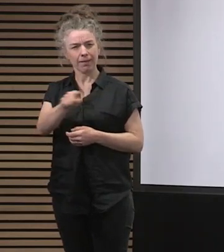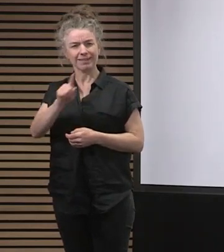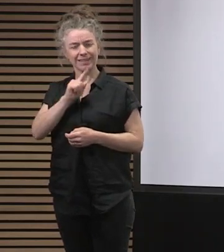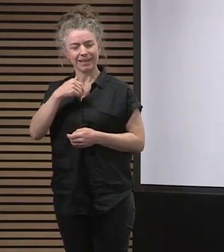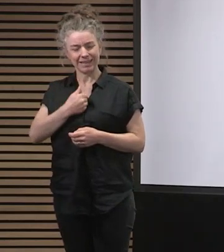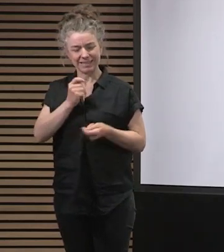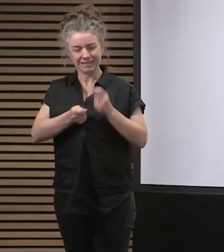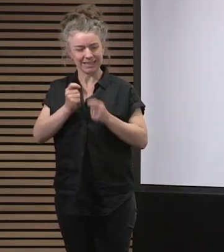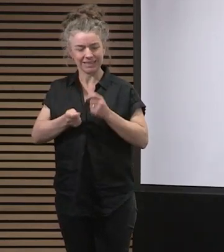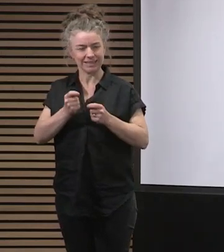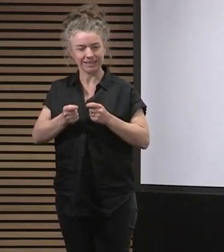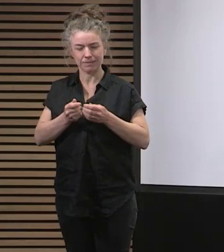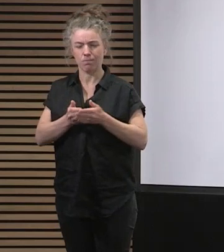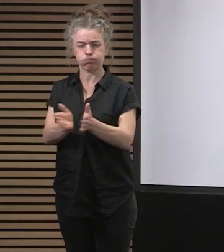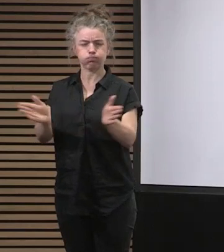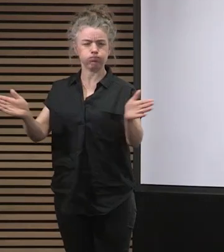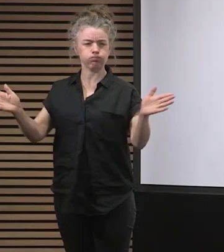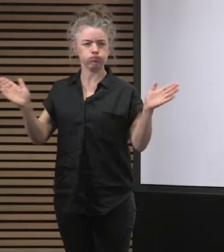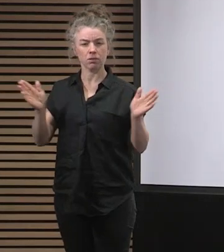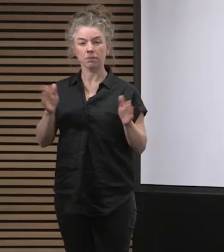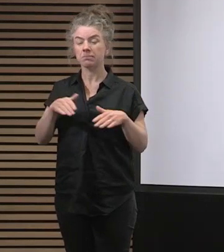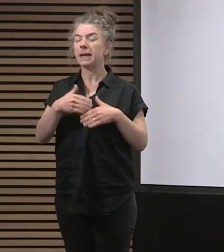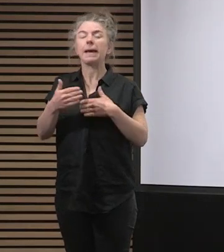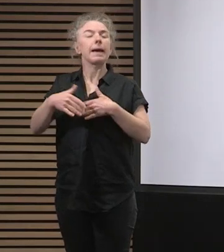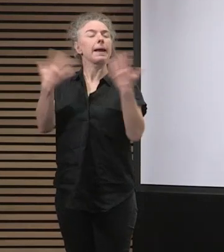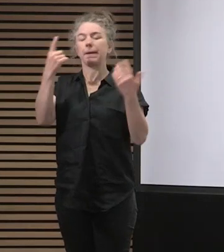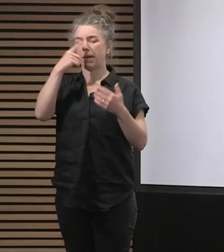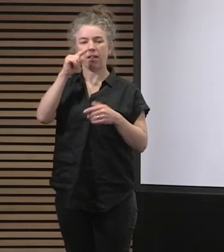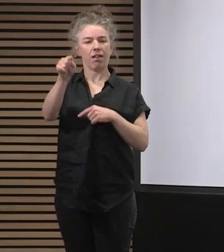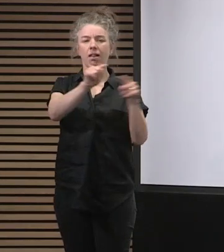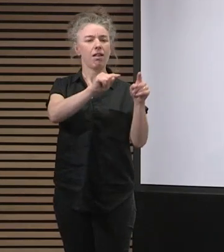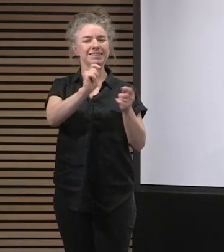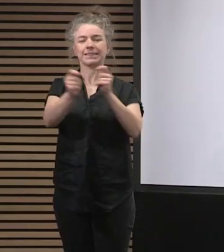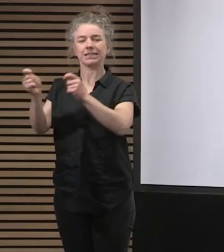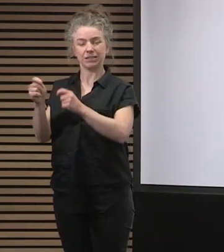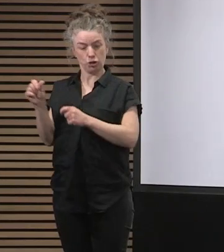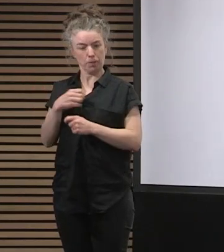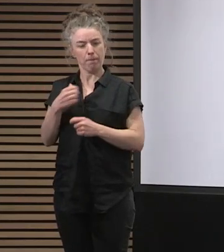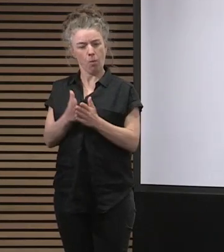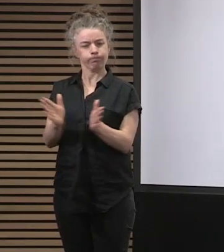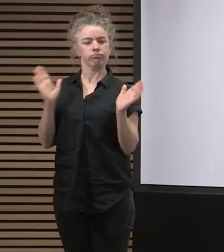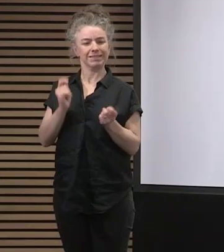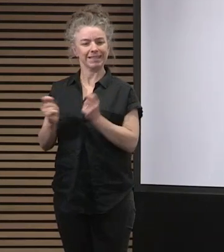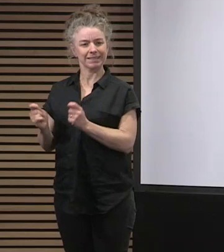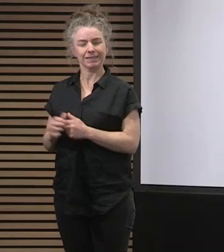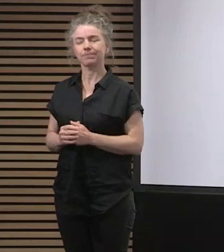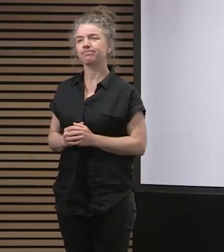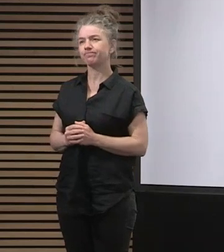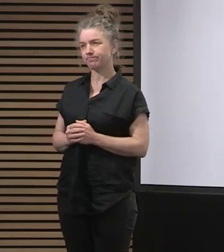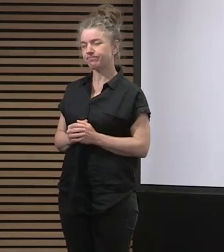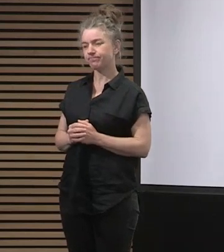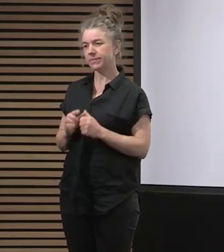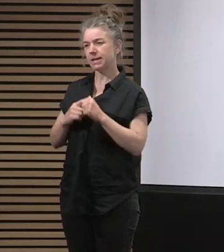including random testing of anyone in communities with those respiratory symptoms. What do you make of that? So 2 comments. First of all,